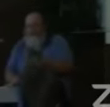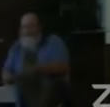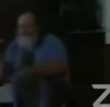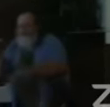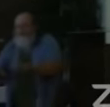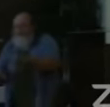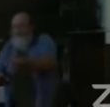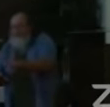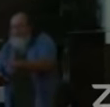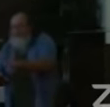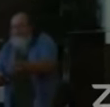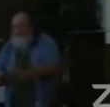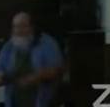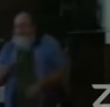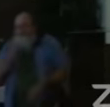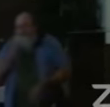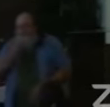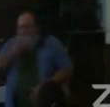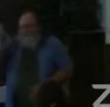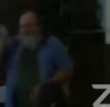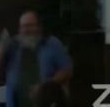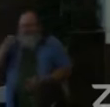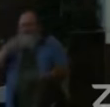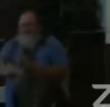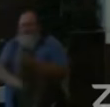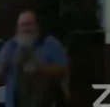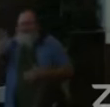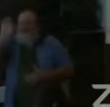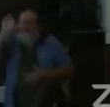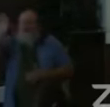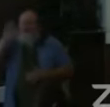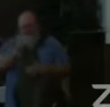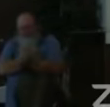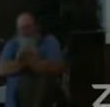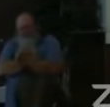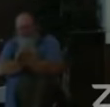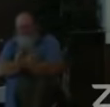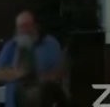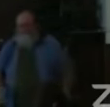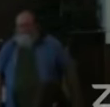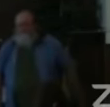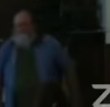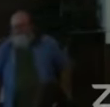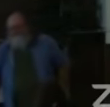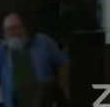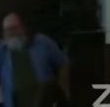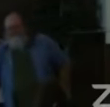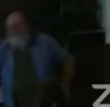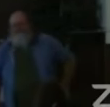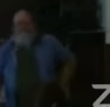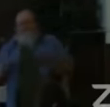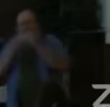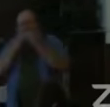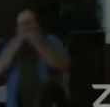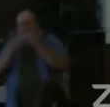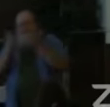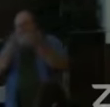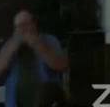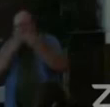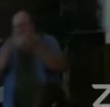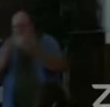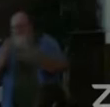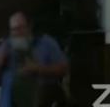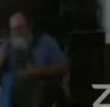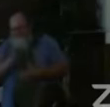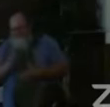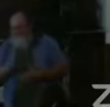Our back's not going to hurt, Lord, because we're going to be in a place where there's no more pain and no more sorrow, no more sickness and no more death. Lord, help us